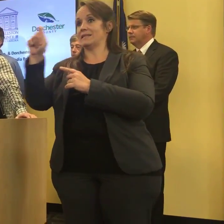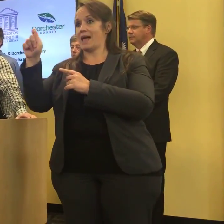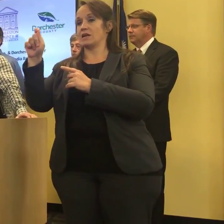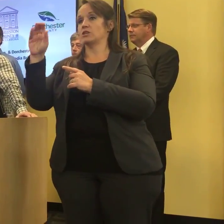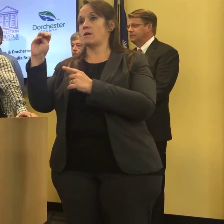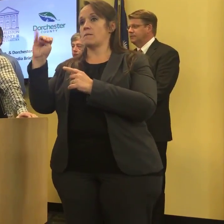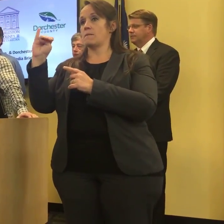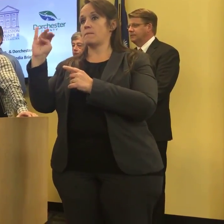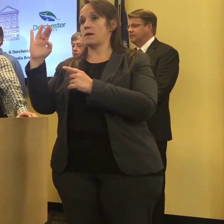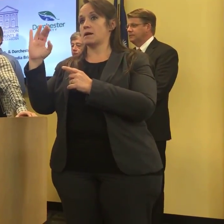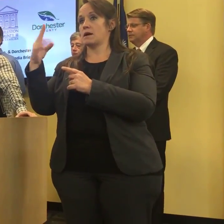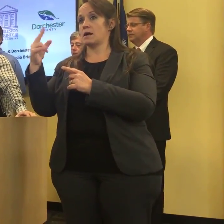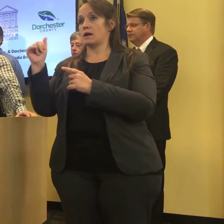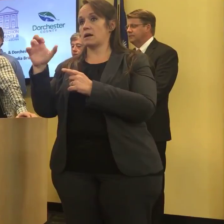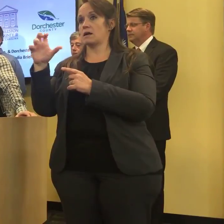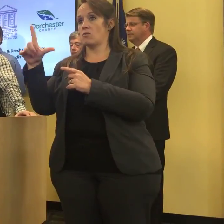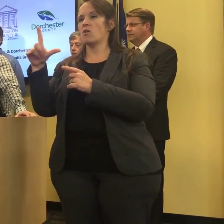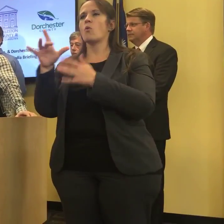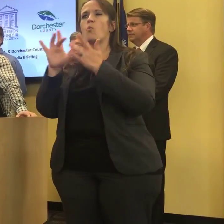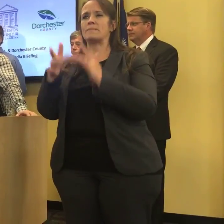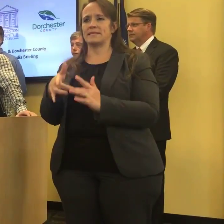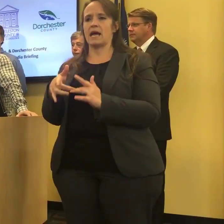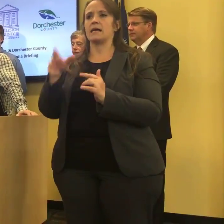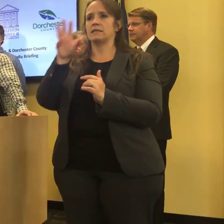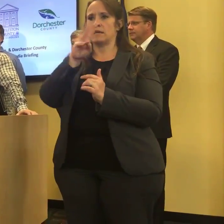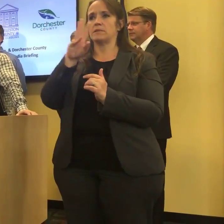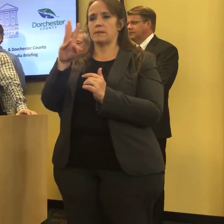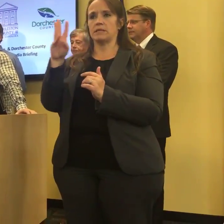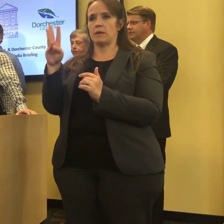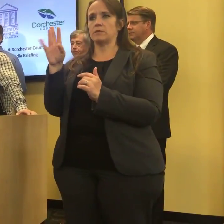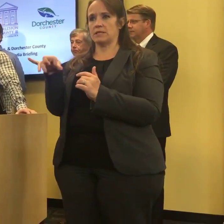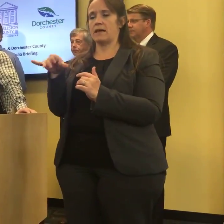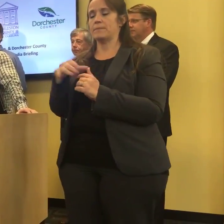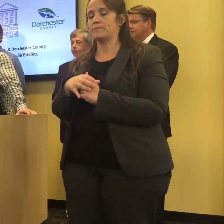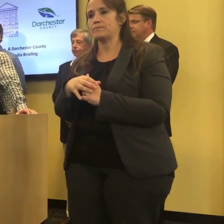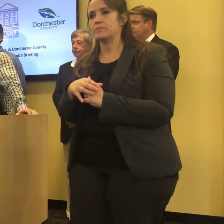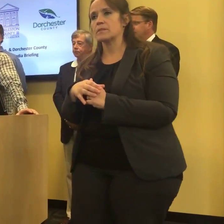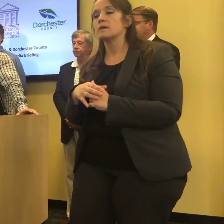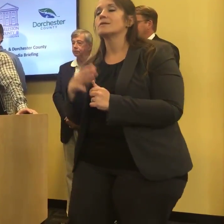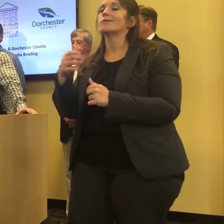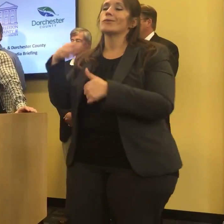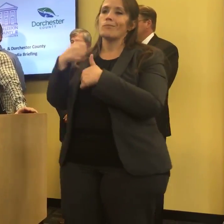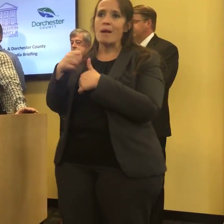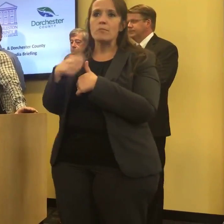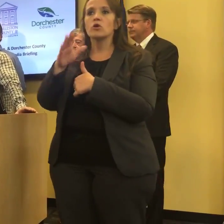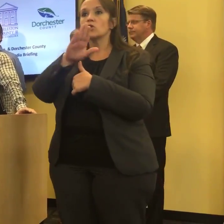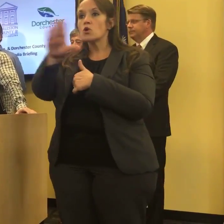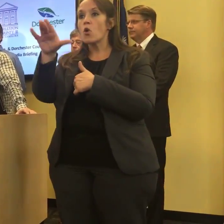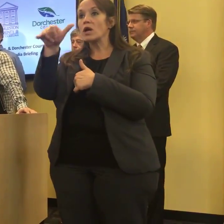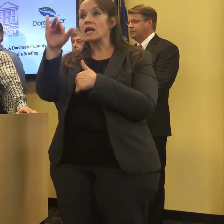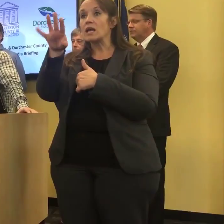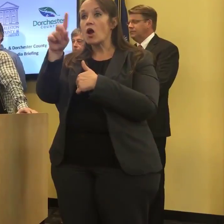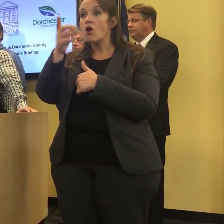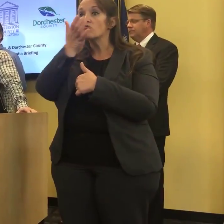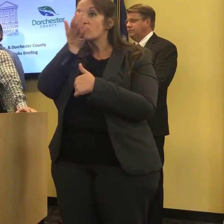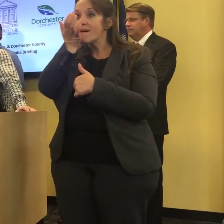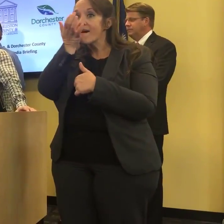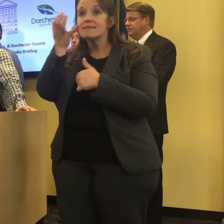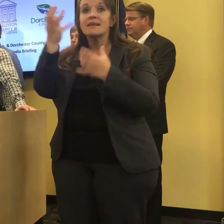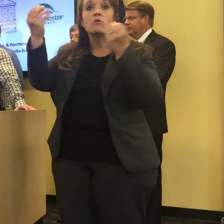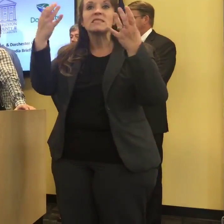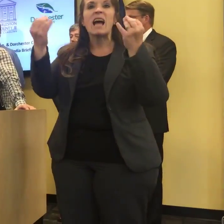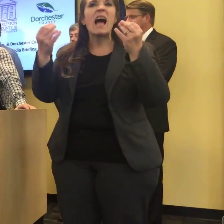M-I-C-H-A-E-L. Residents are encouraged just to secure loose items, things in your backyard, trampolines, things that would move in high winds.